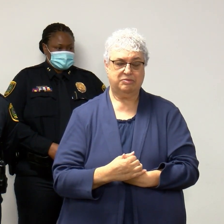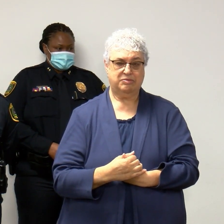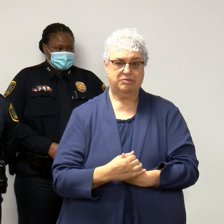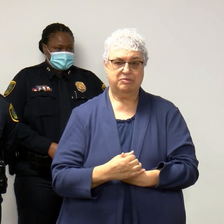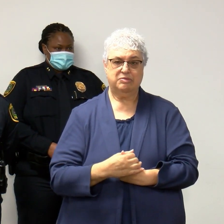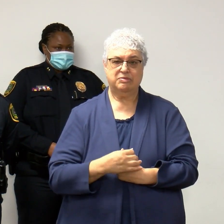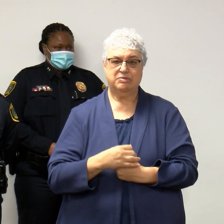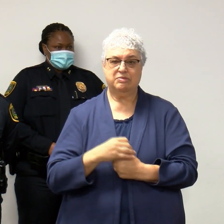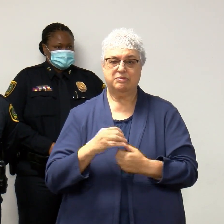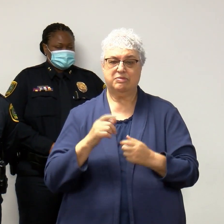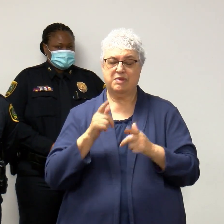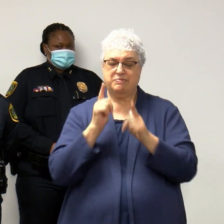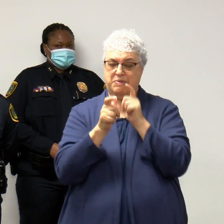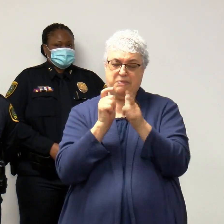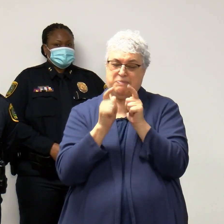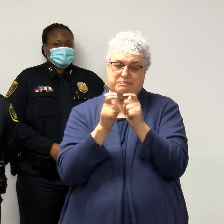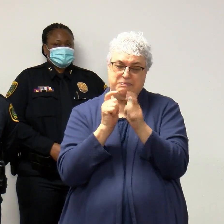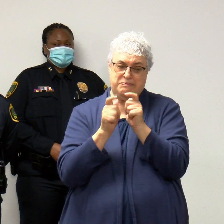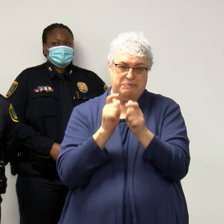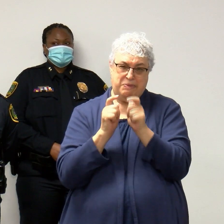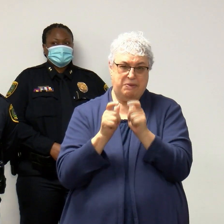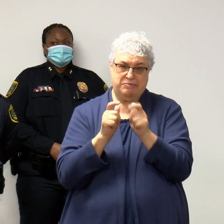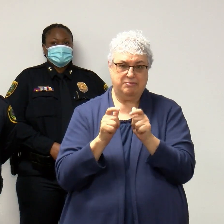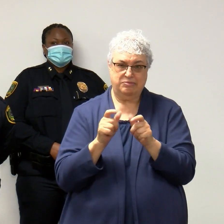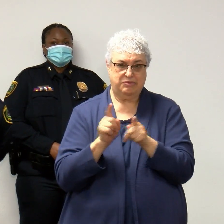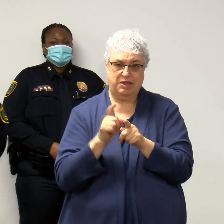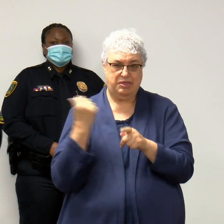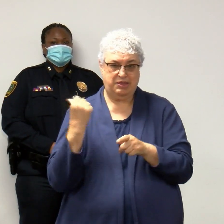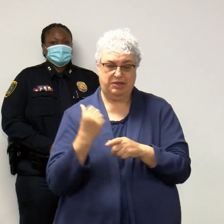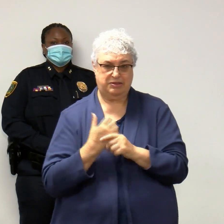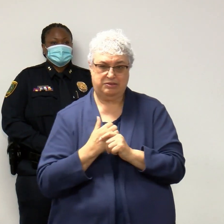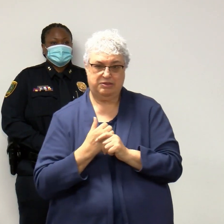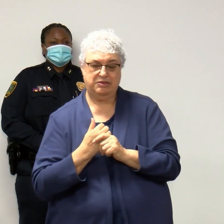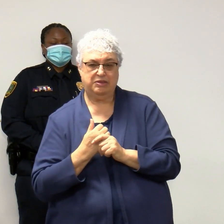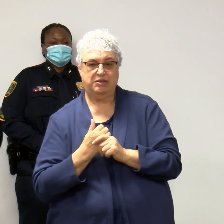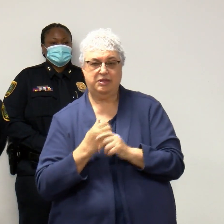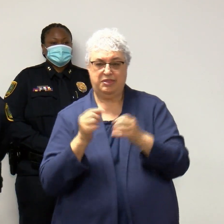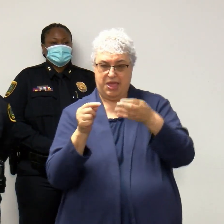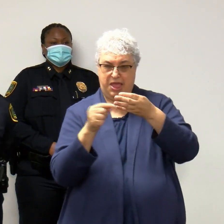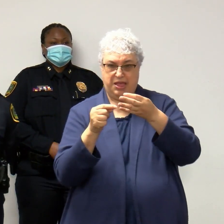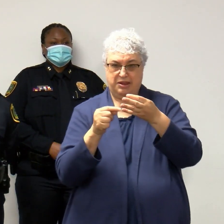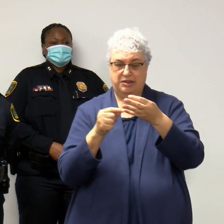But when you fire, like in this case in the end,